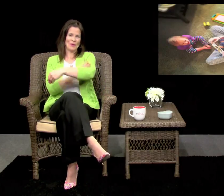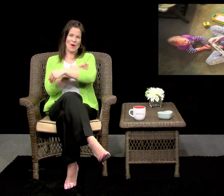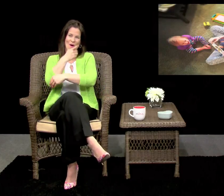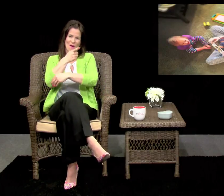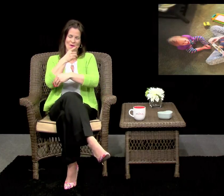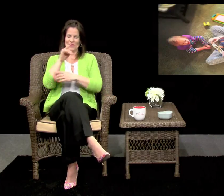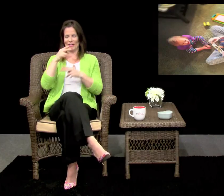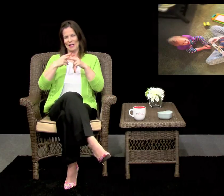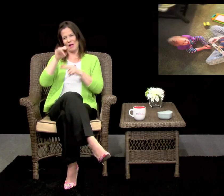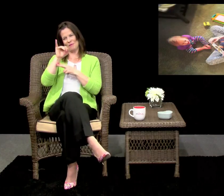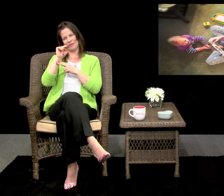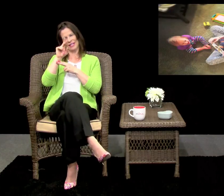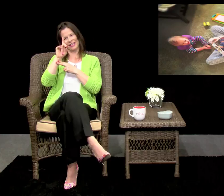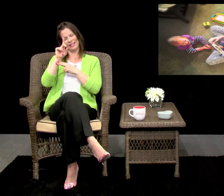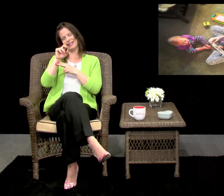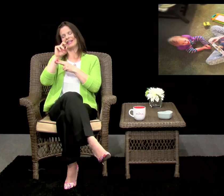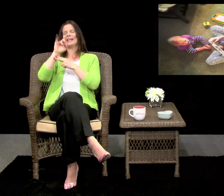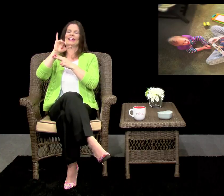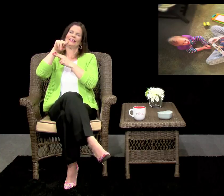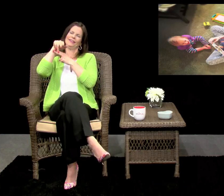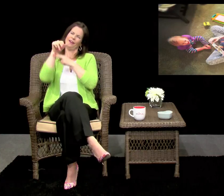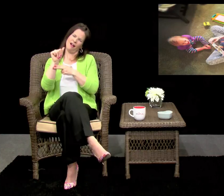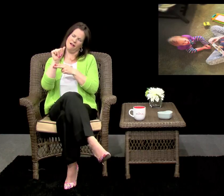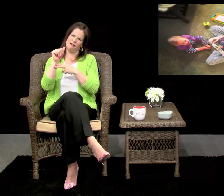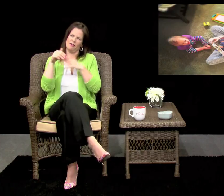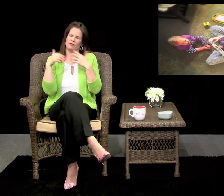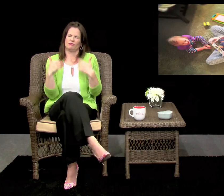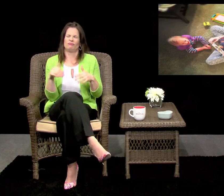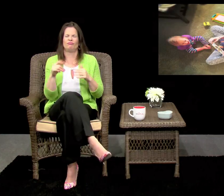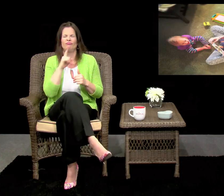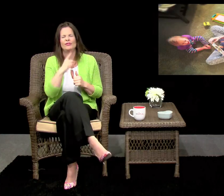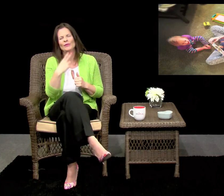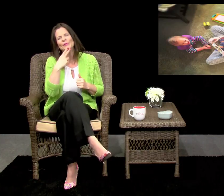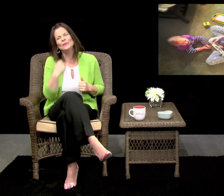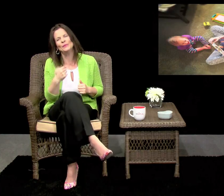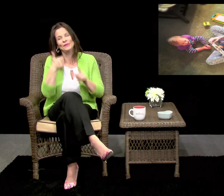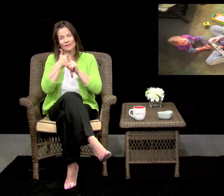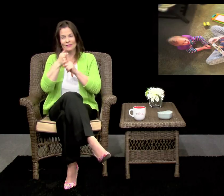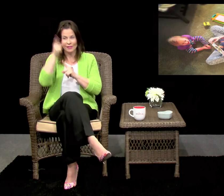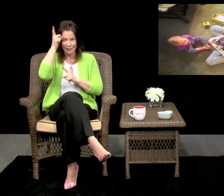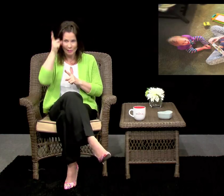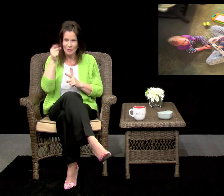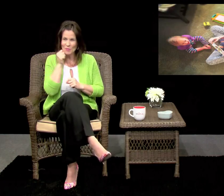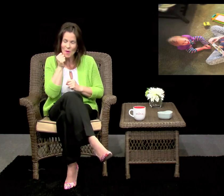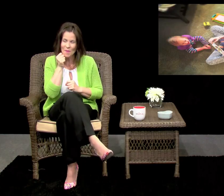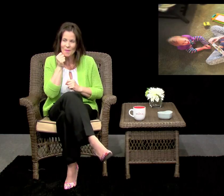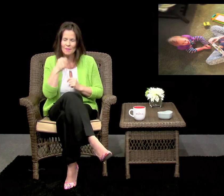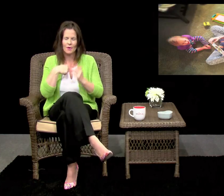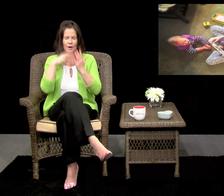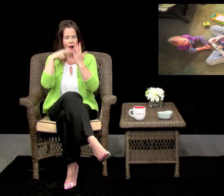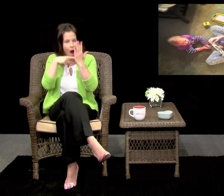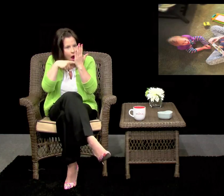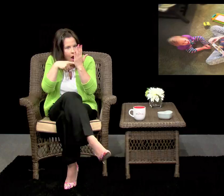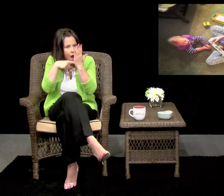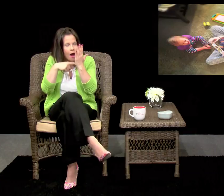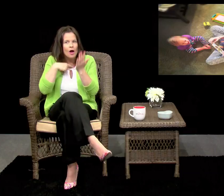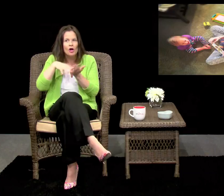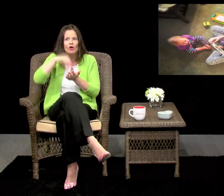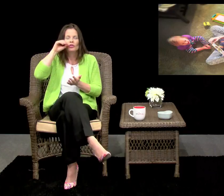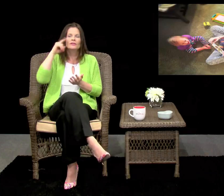And a real poignant part of the story is her daughter, Indiana. Oh, she's so cute. And she has Down syndrome. And when I